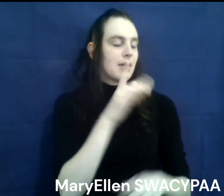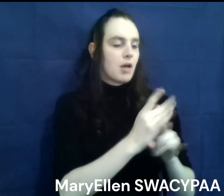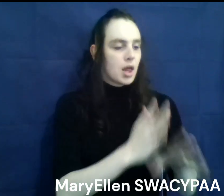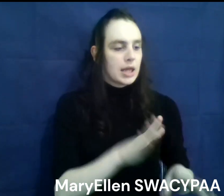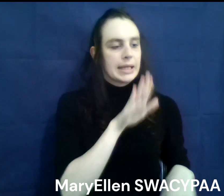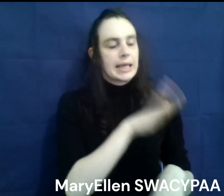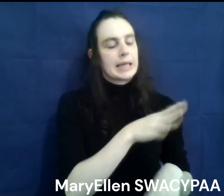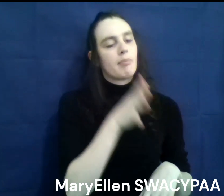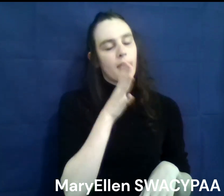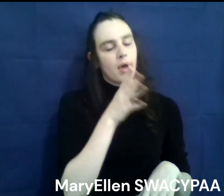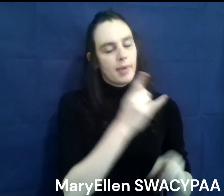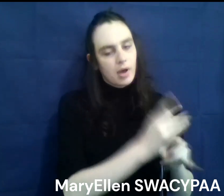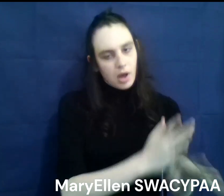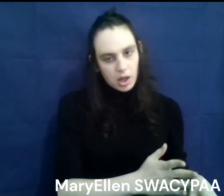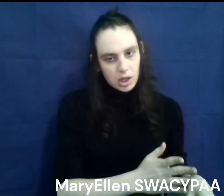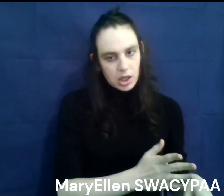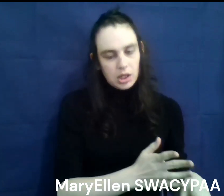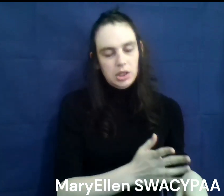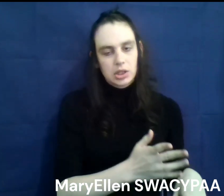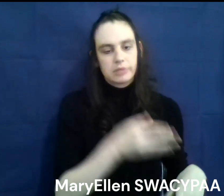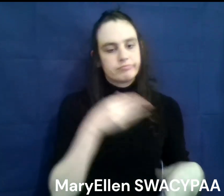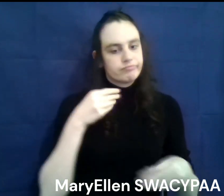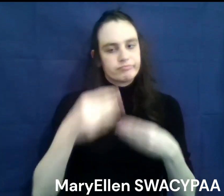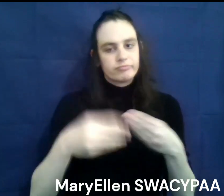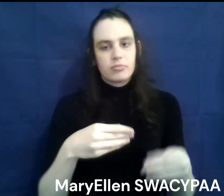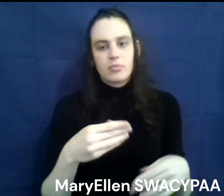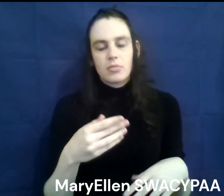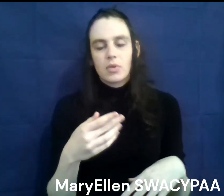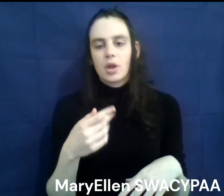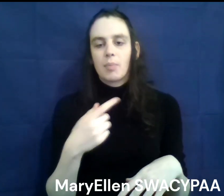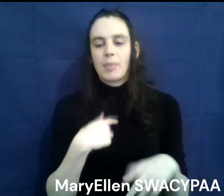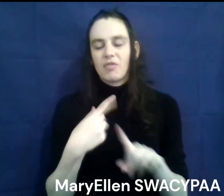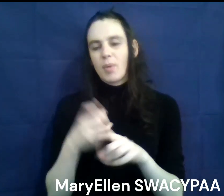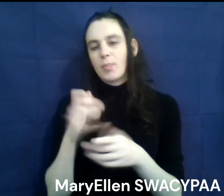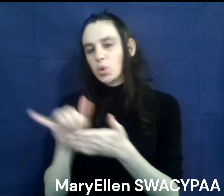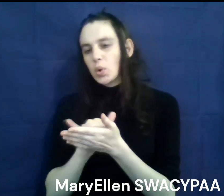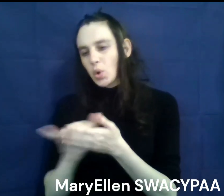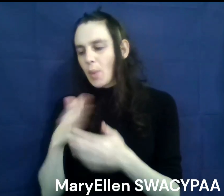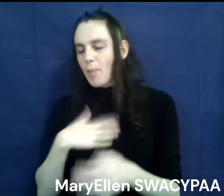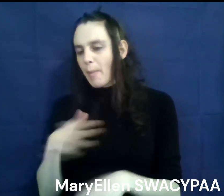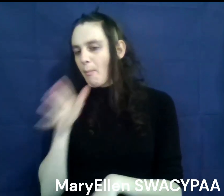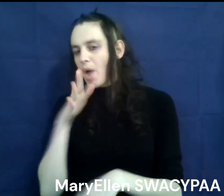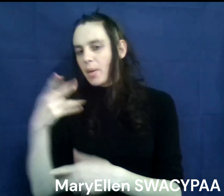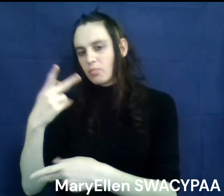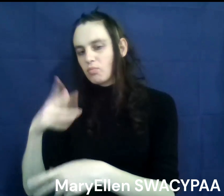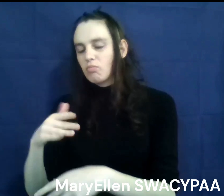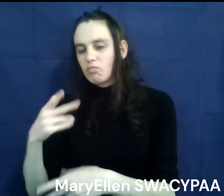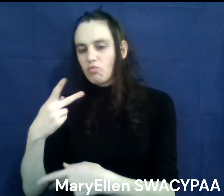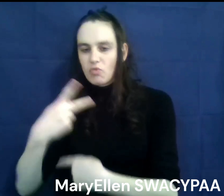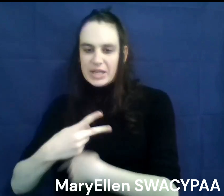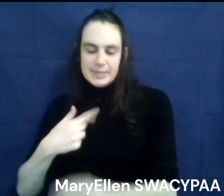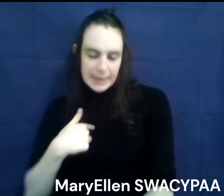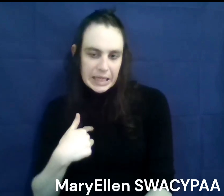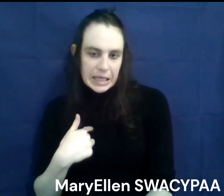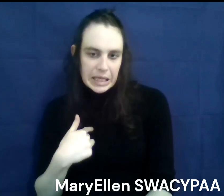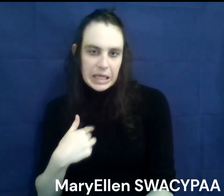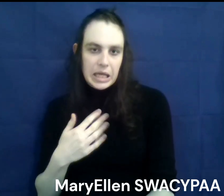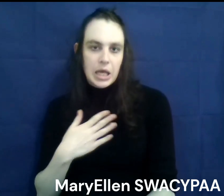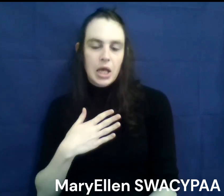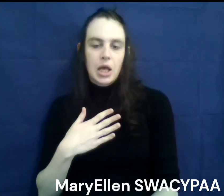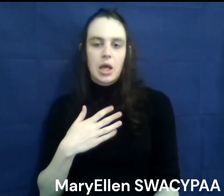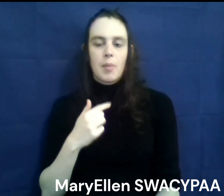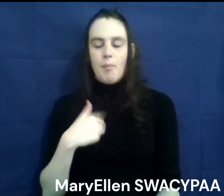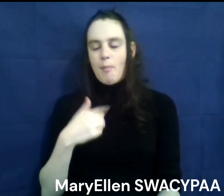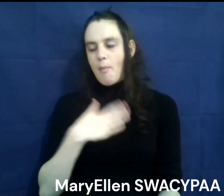me from New York originally, shout out to Long Island, that's where I lived. Um, my mom took me as far